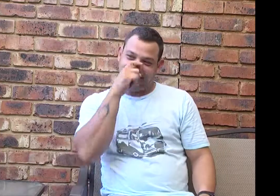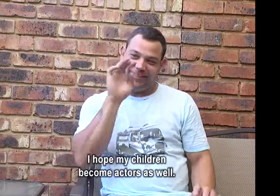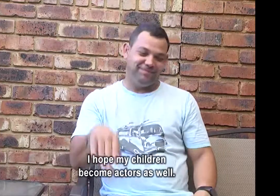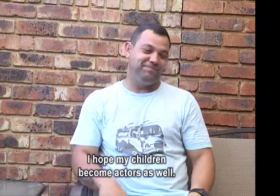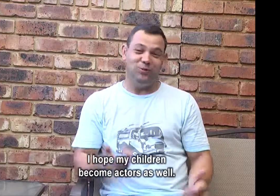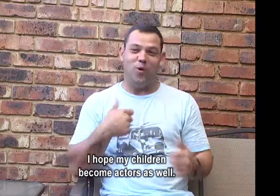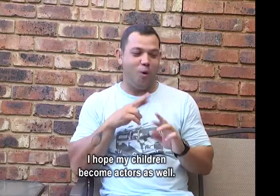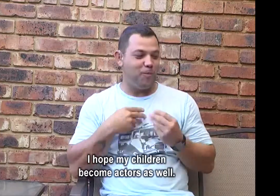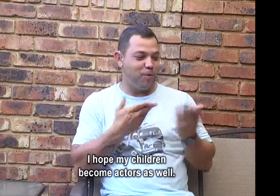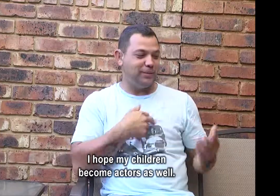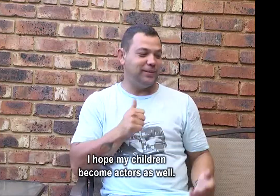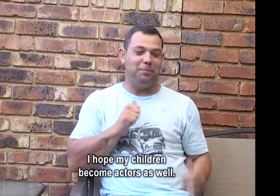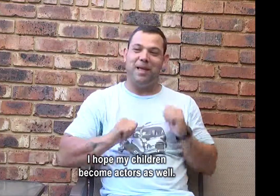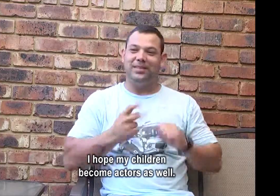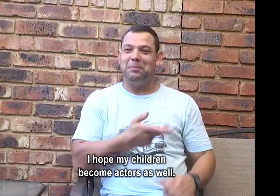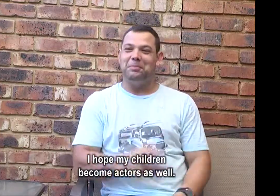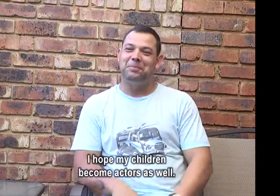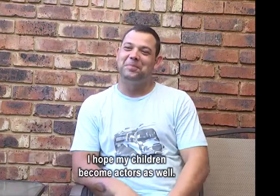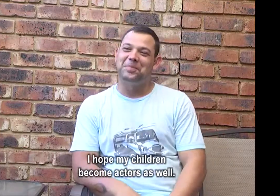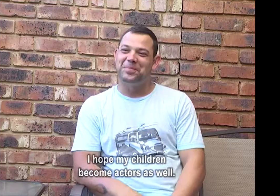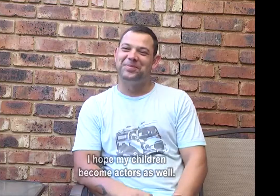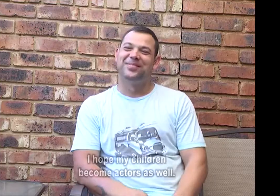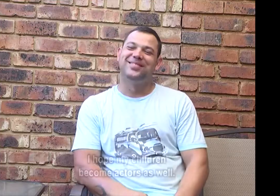I hope my children become actors as well.